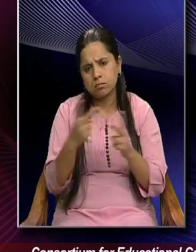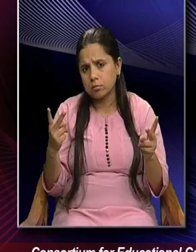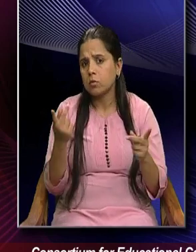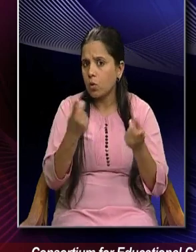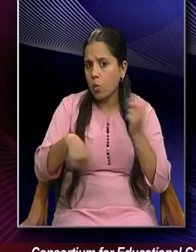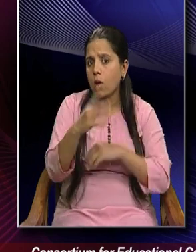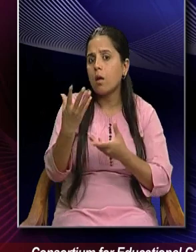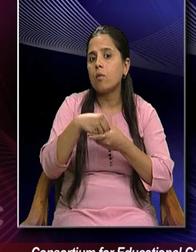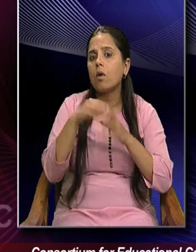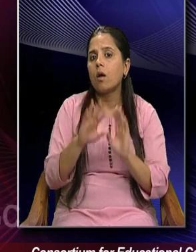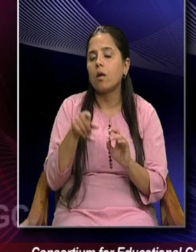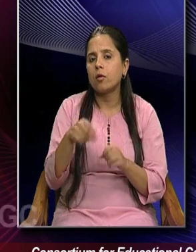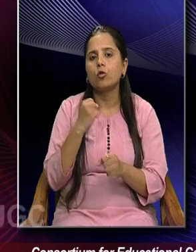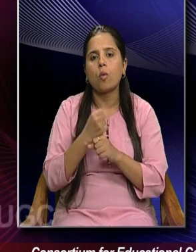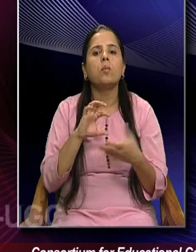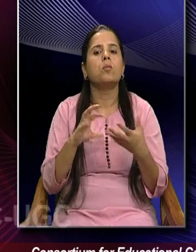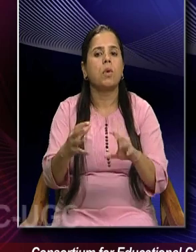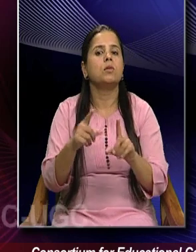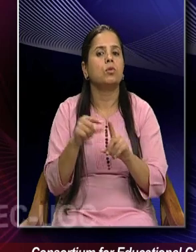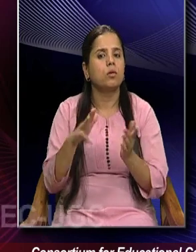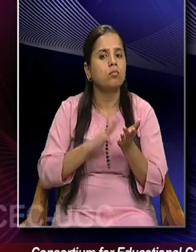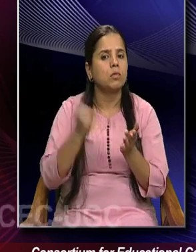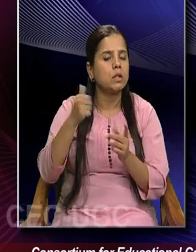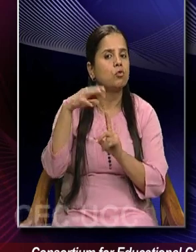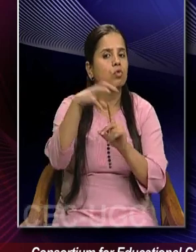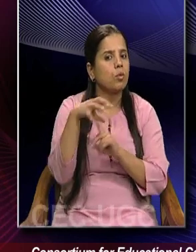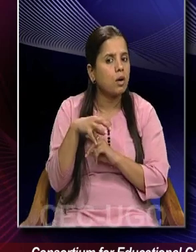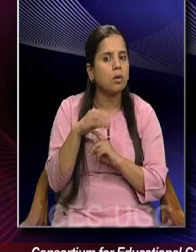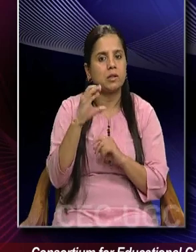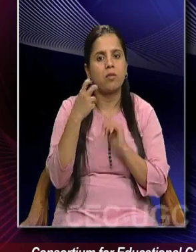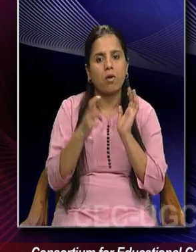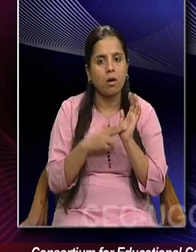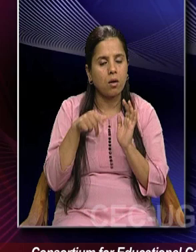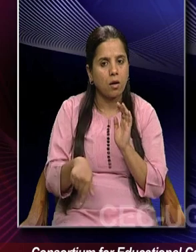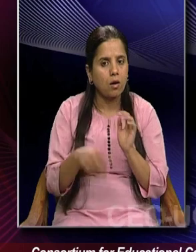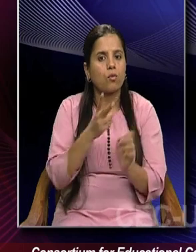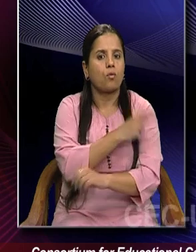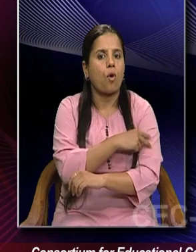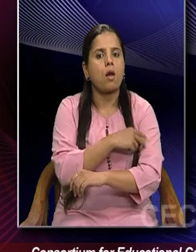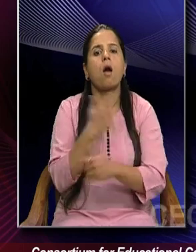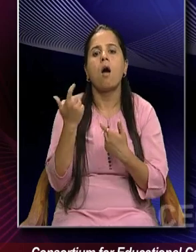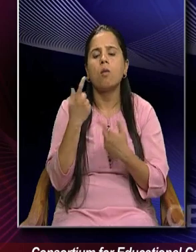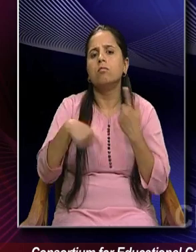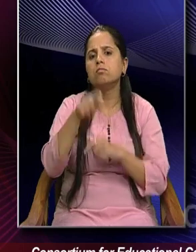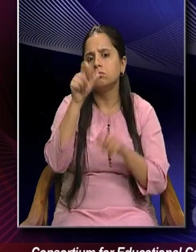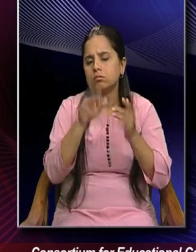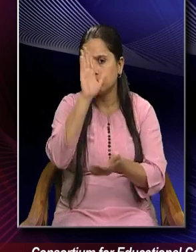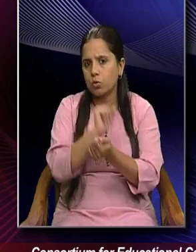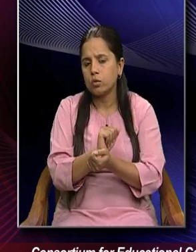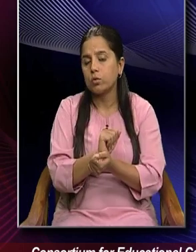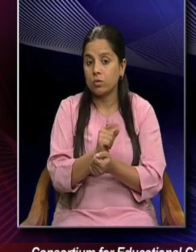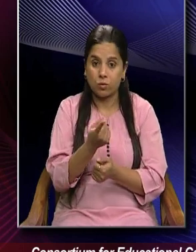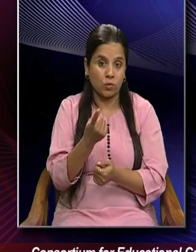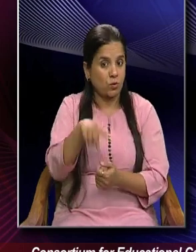are involved, including government machineries, ministries, department, civilian volunteers, and army personnel, police. You have